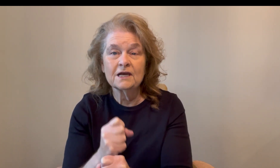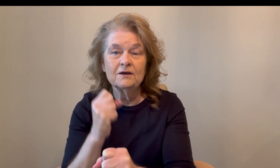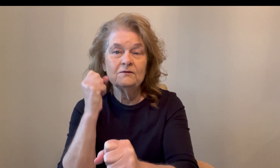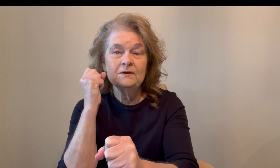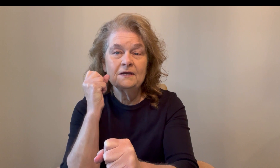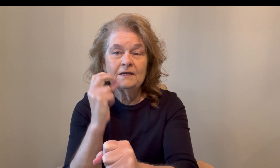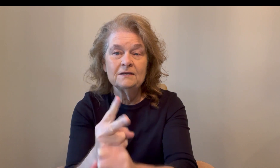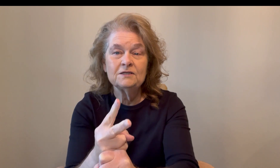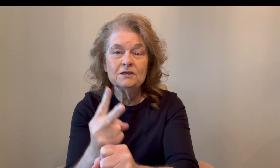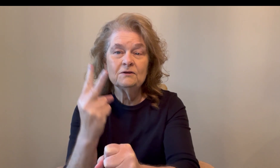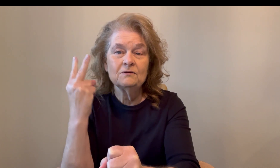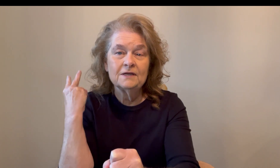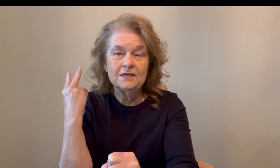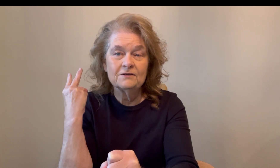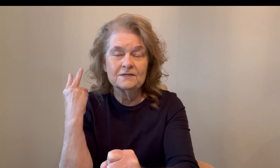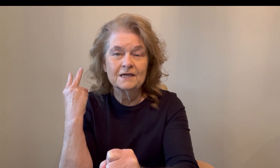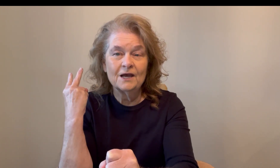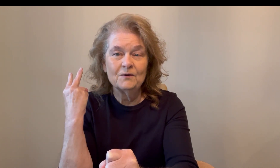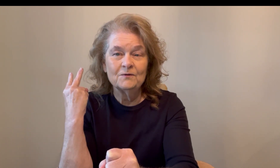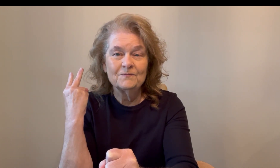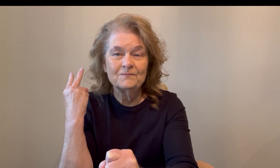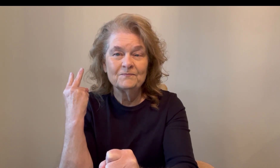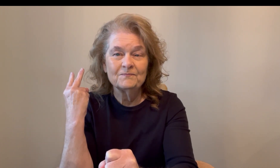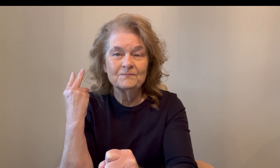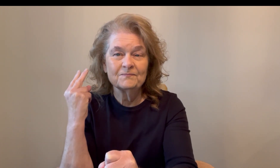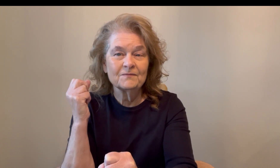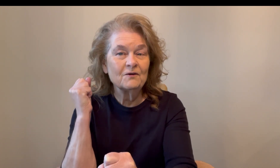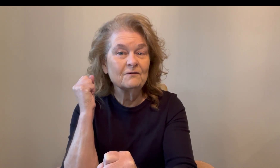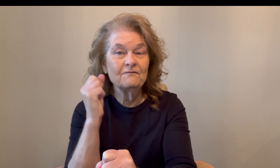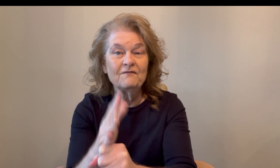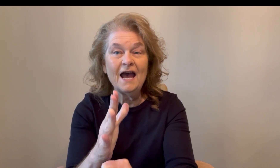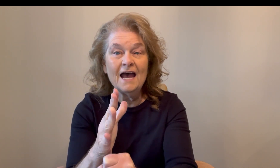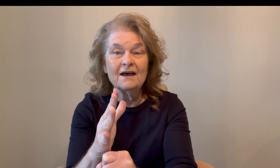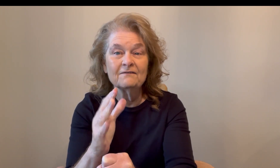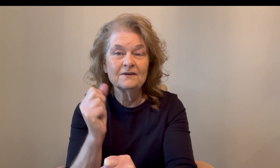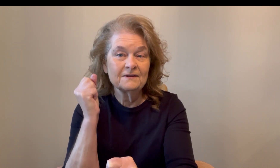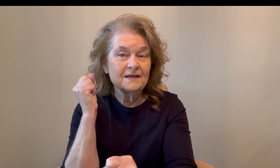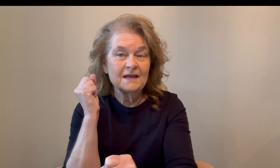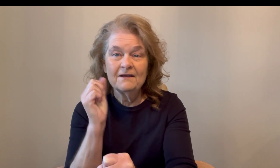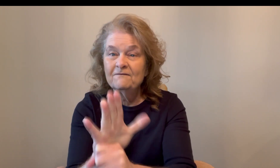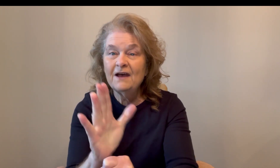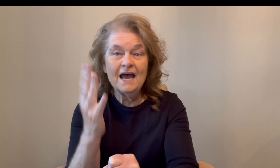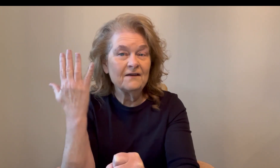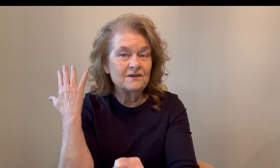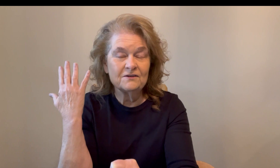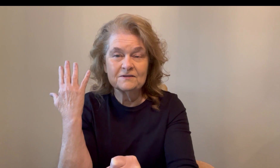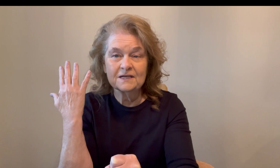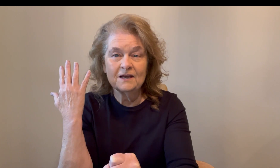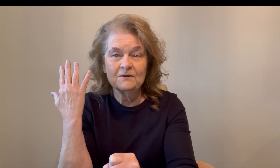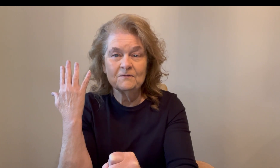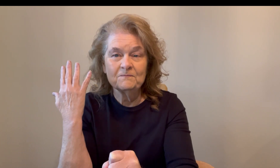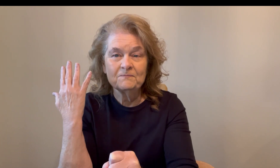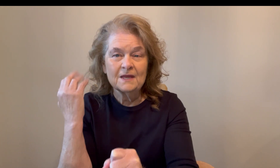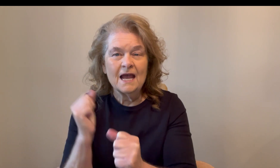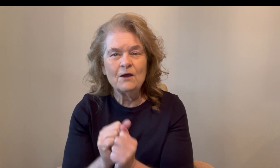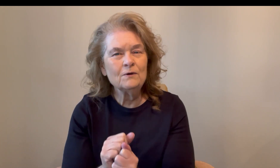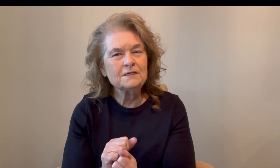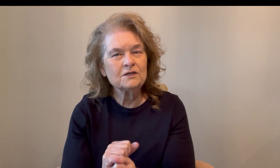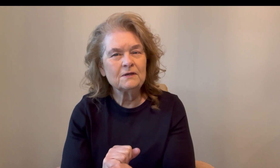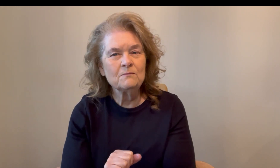ago, 2 years ago. Or 5 years ago. I wouldn't do any more